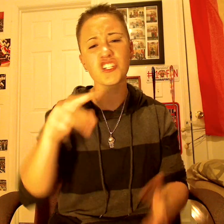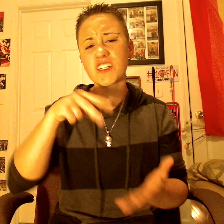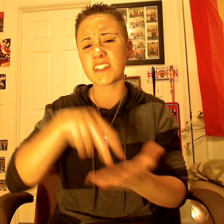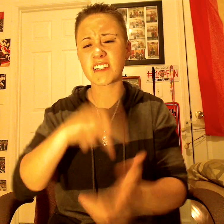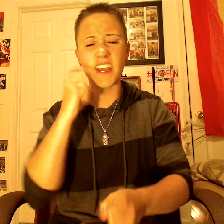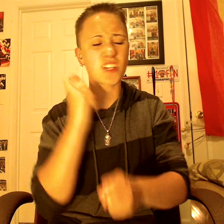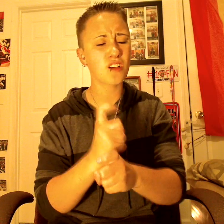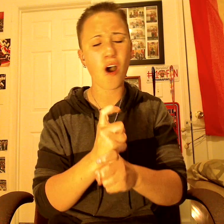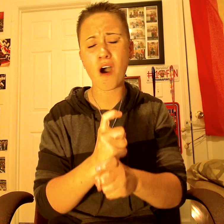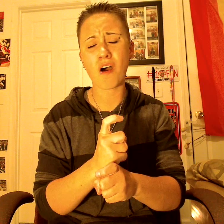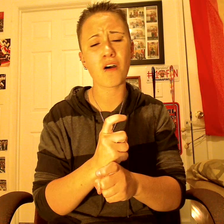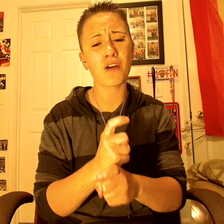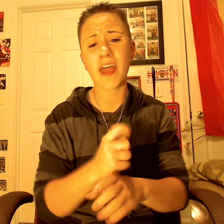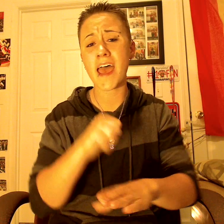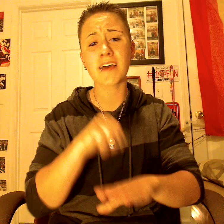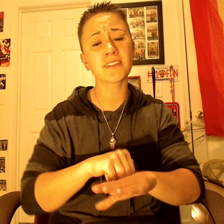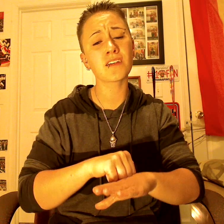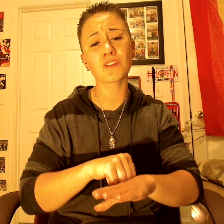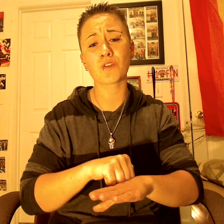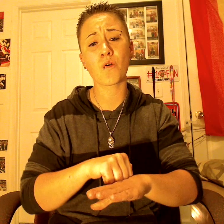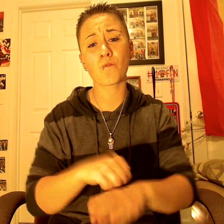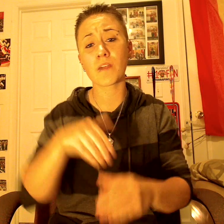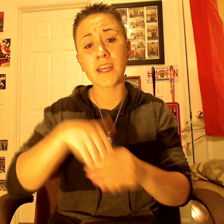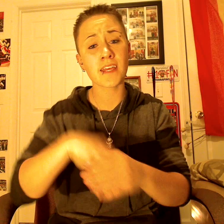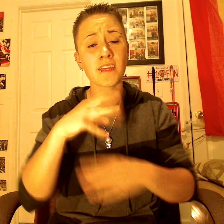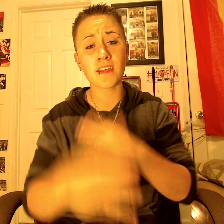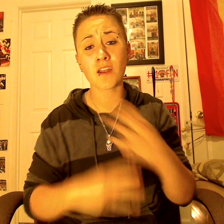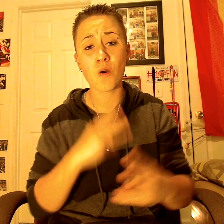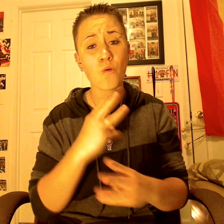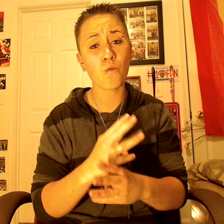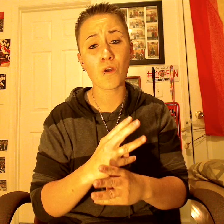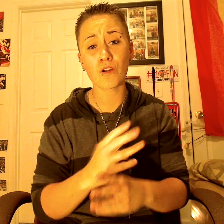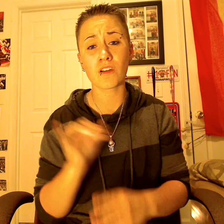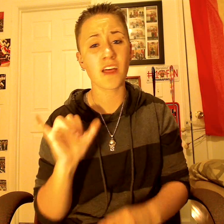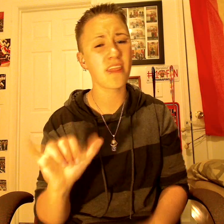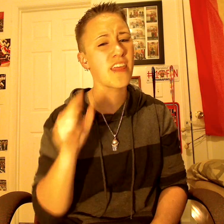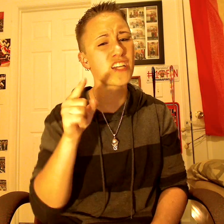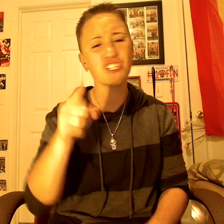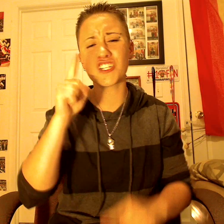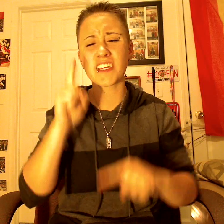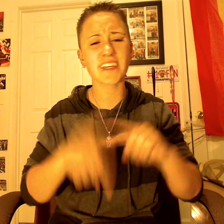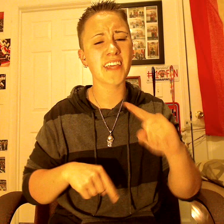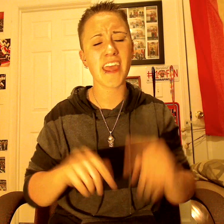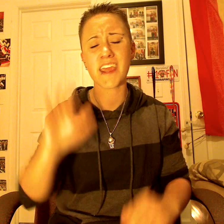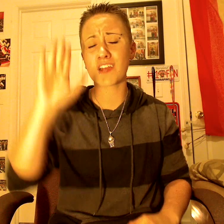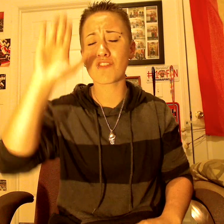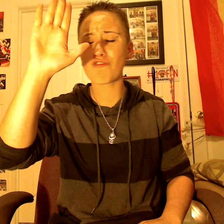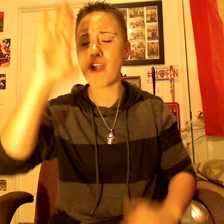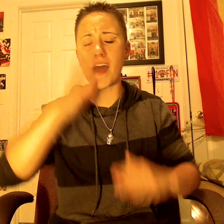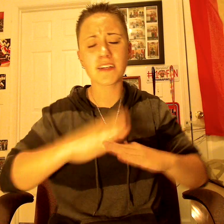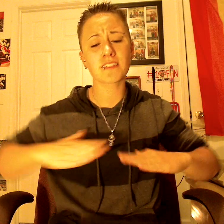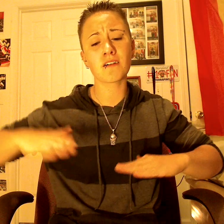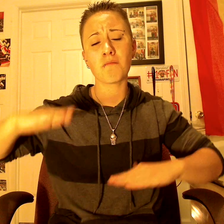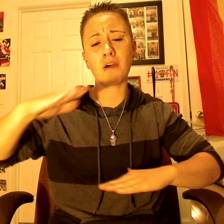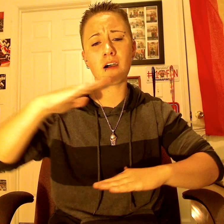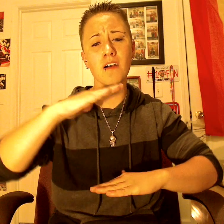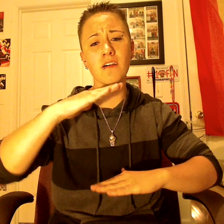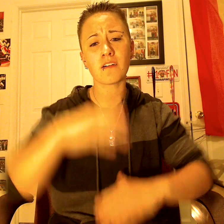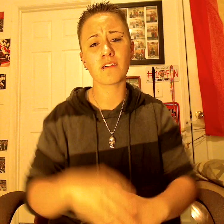she stands hard as a stone in a world that she can't rise